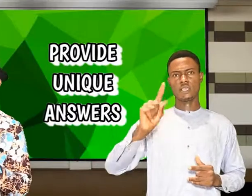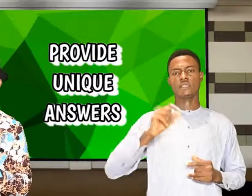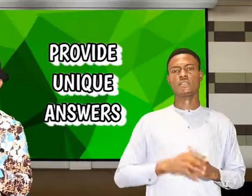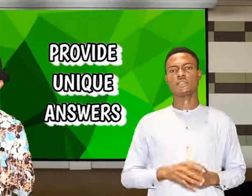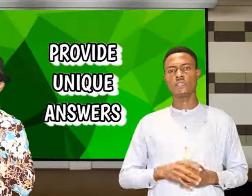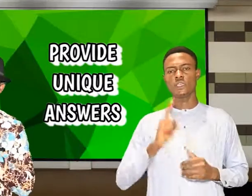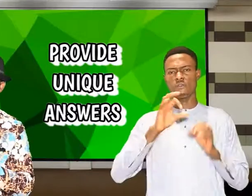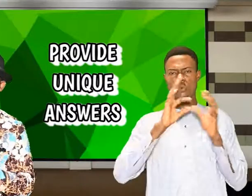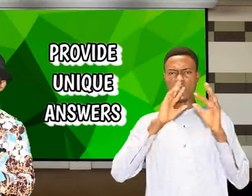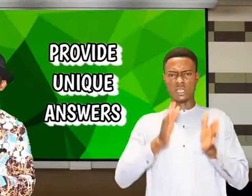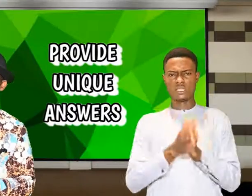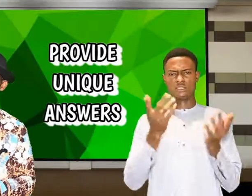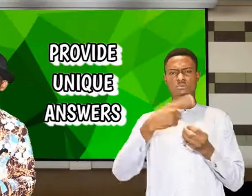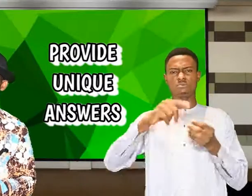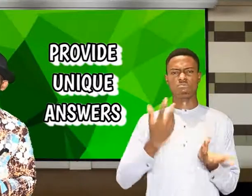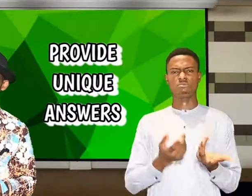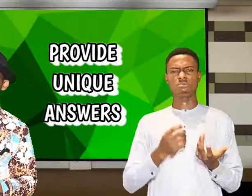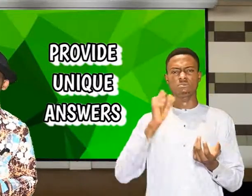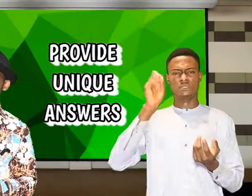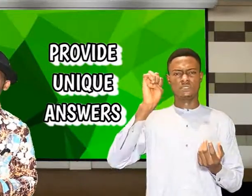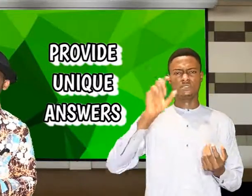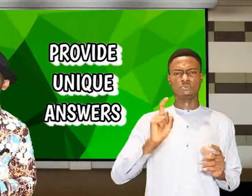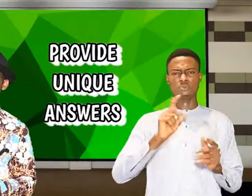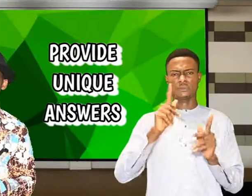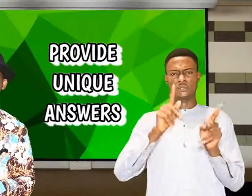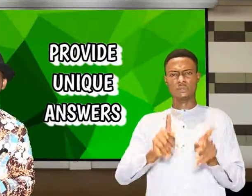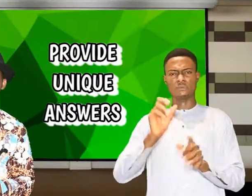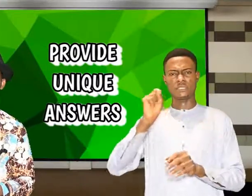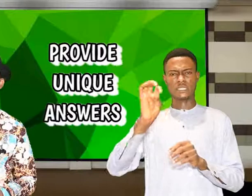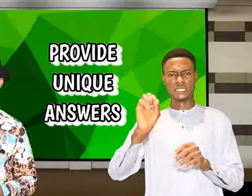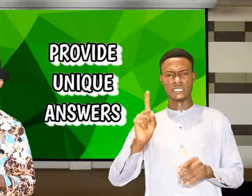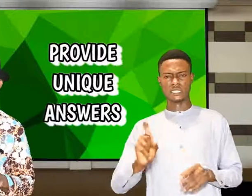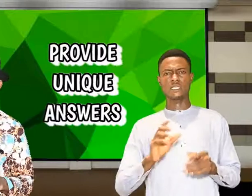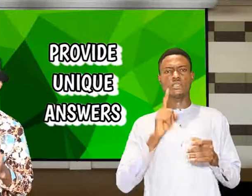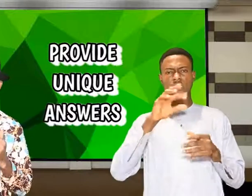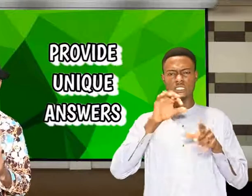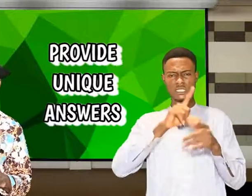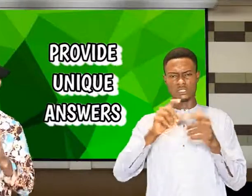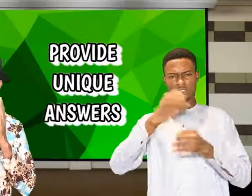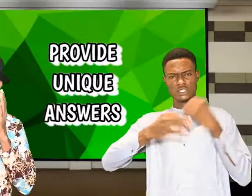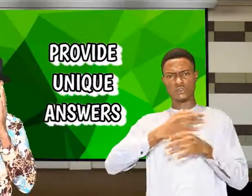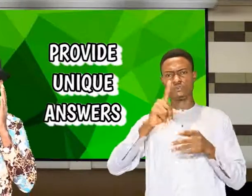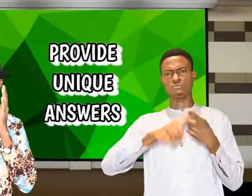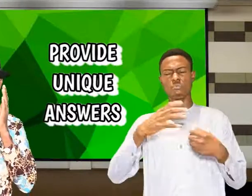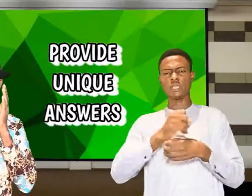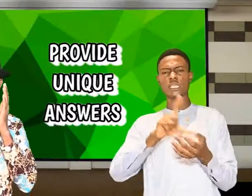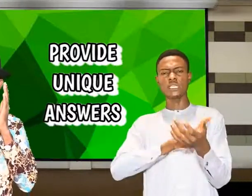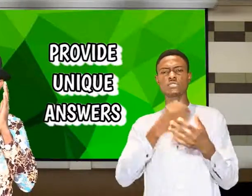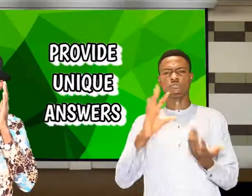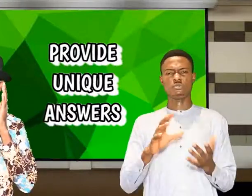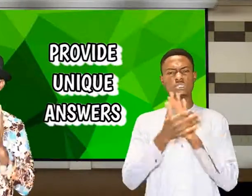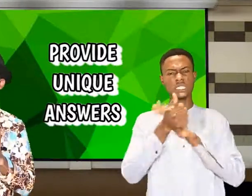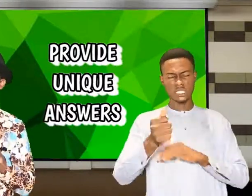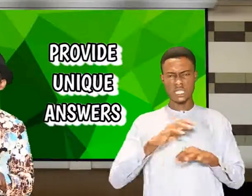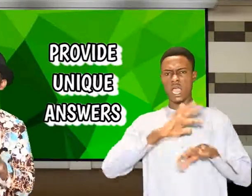skill set, don't provide the same answer to every company you apply to. Instead, make a list of your skills